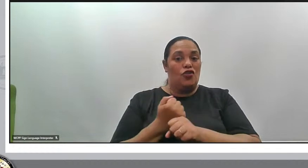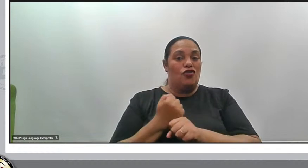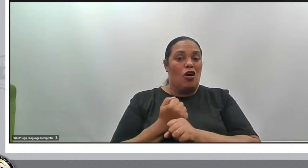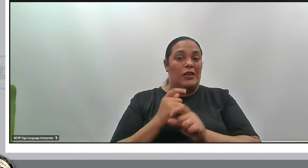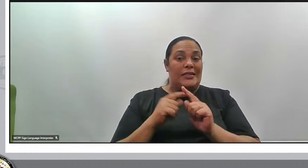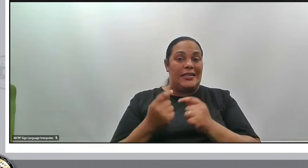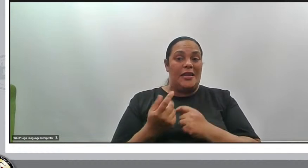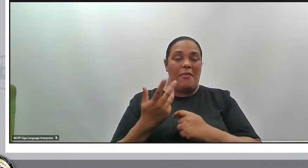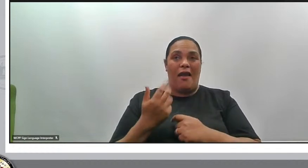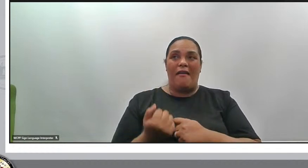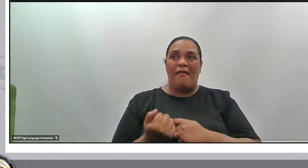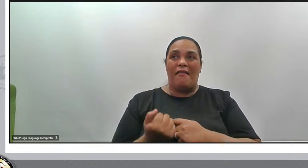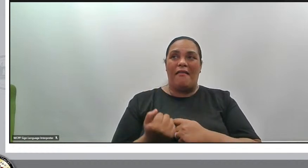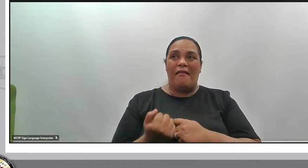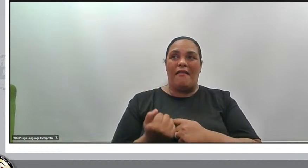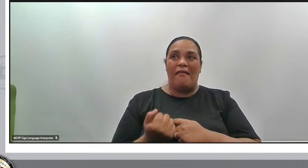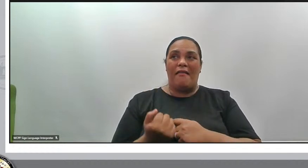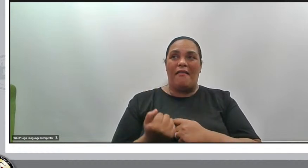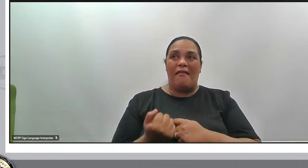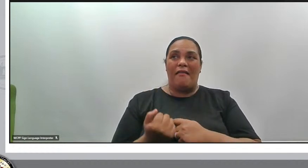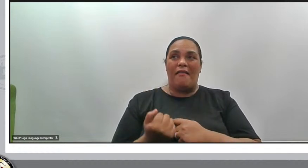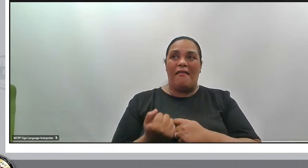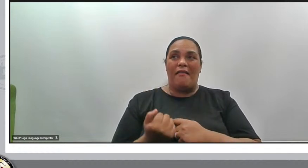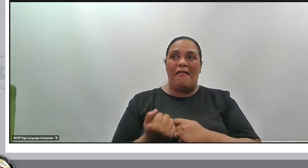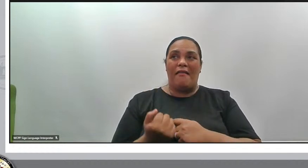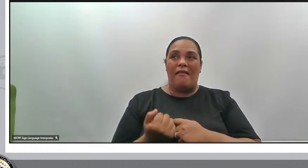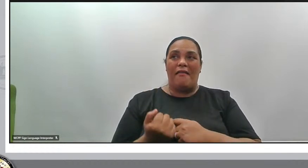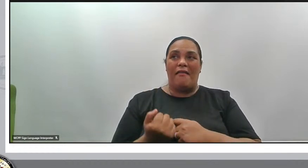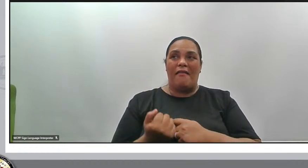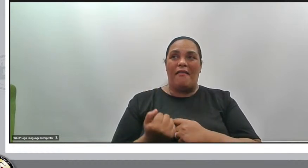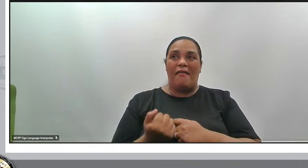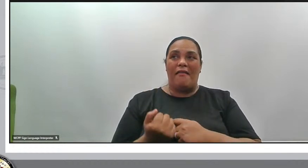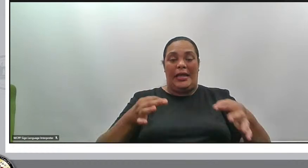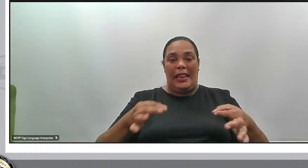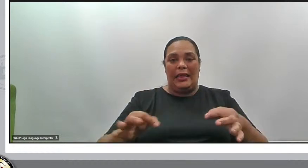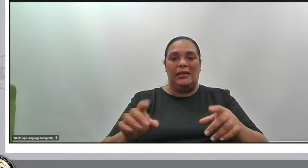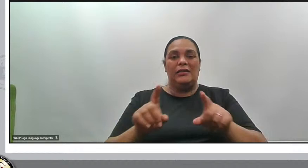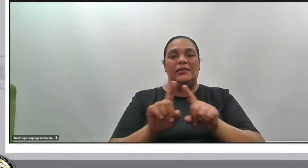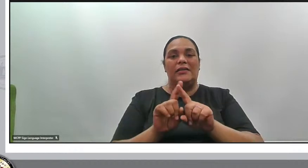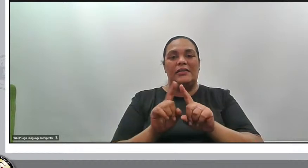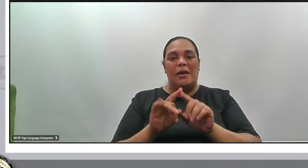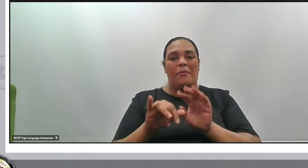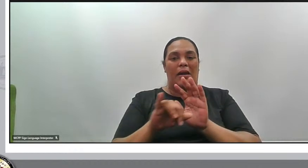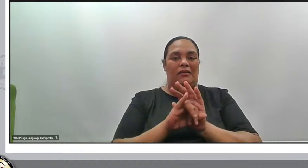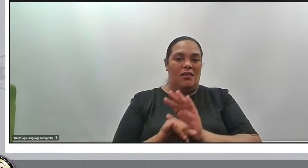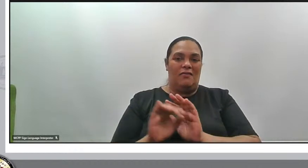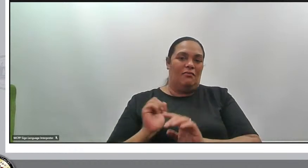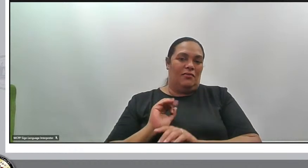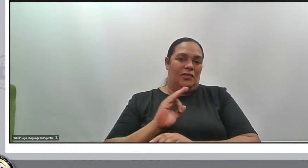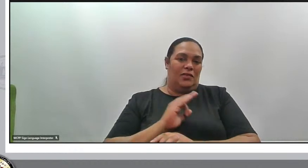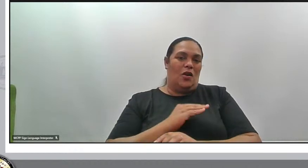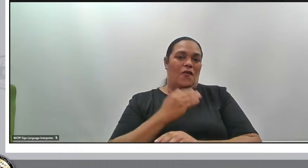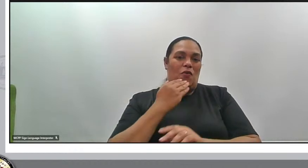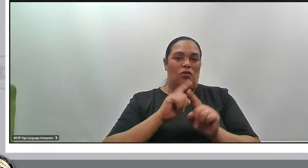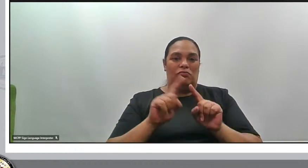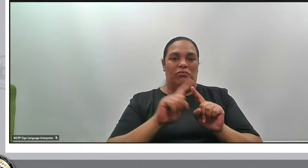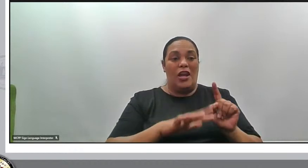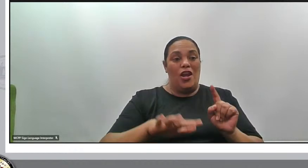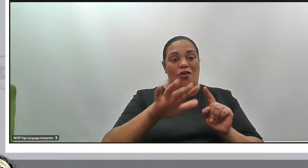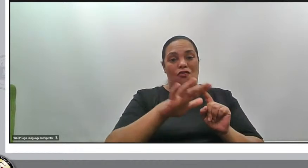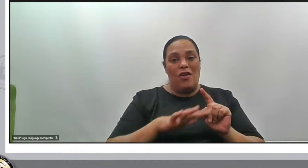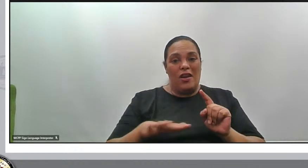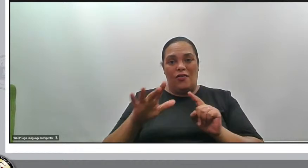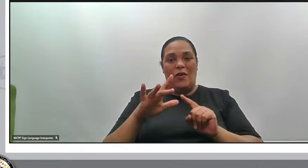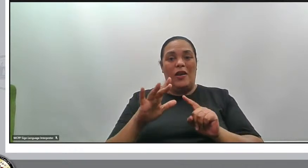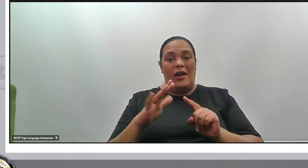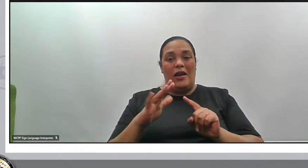consists of members of NAHAU who are delegates, as well as identified staff members in different areas of